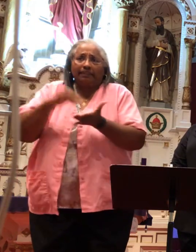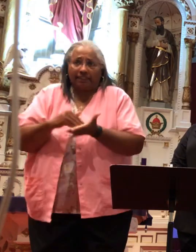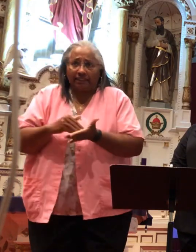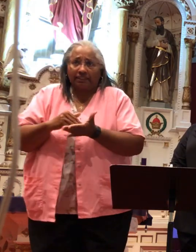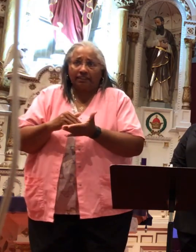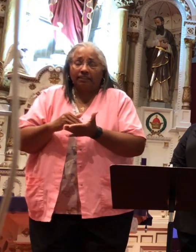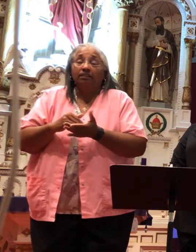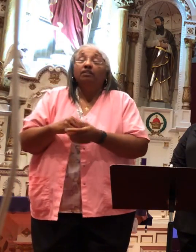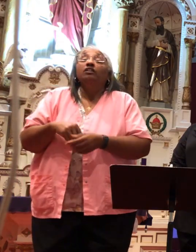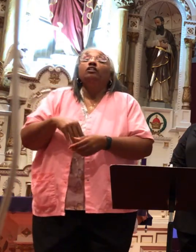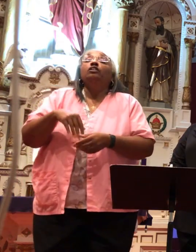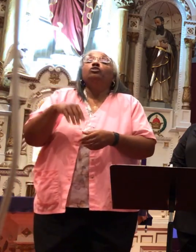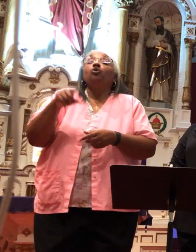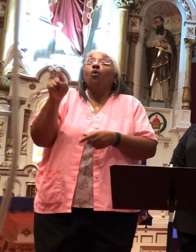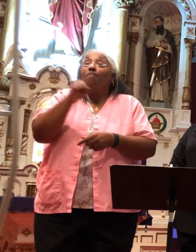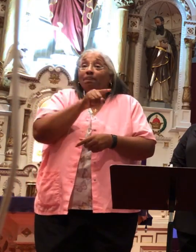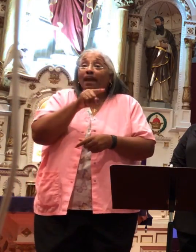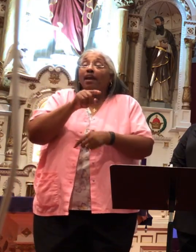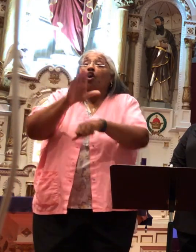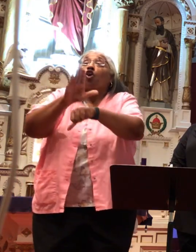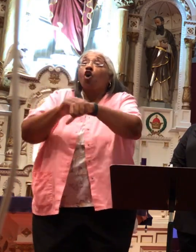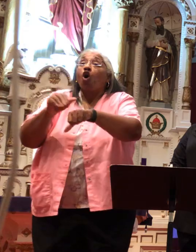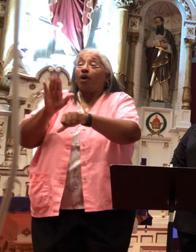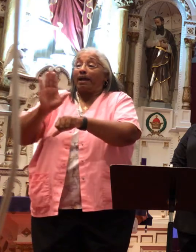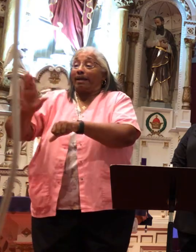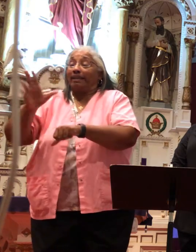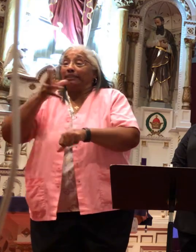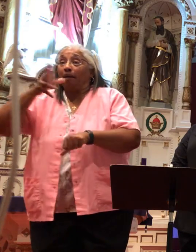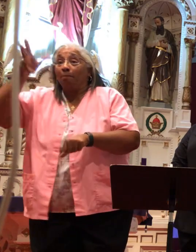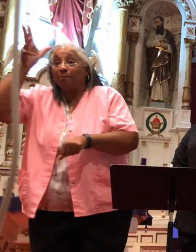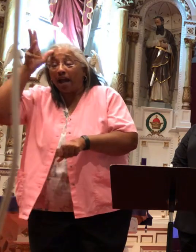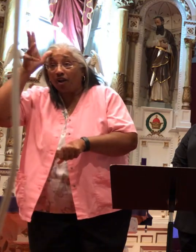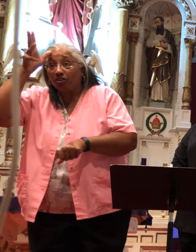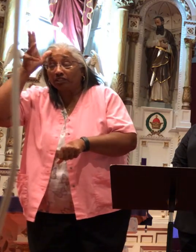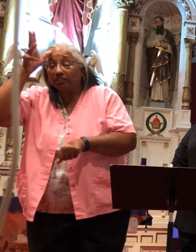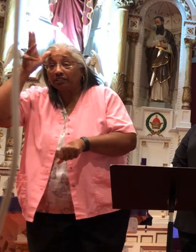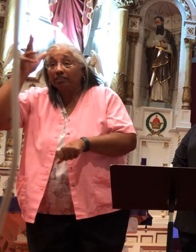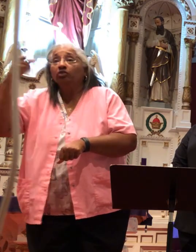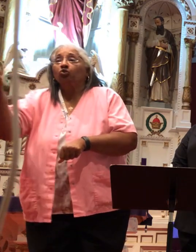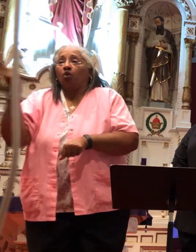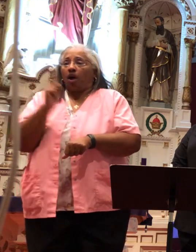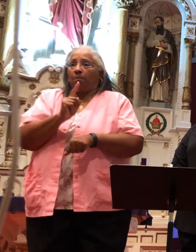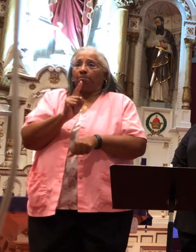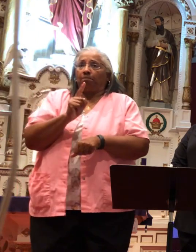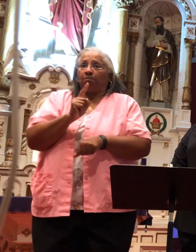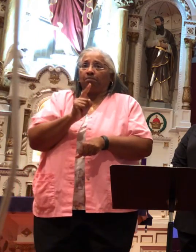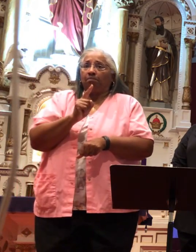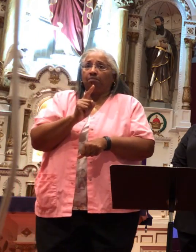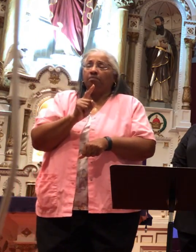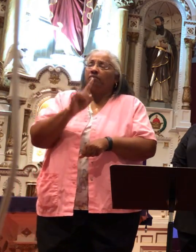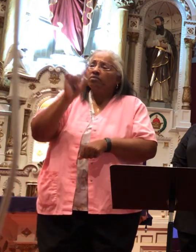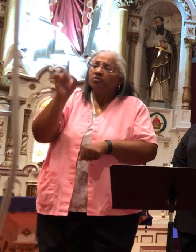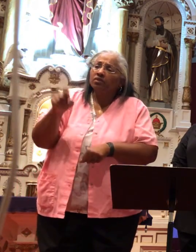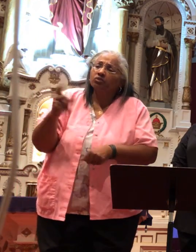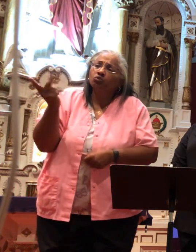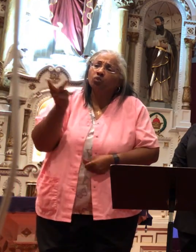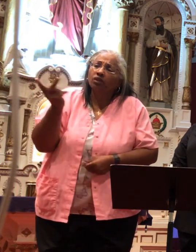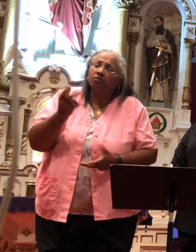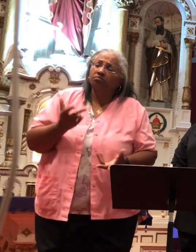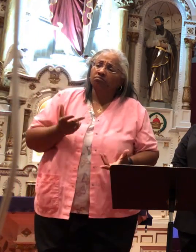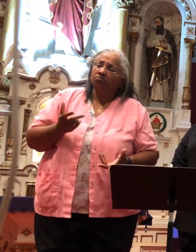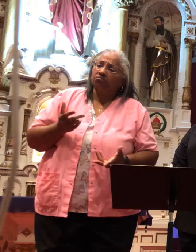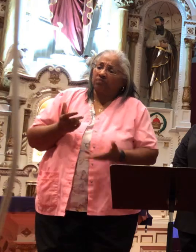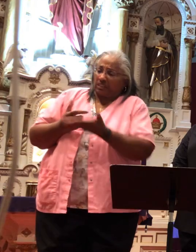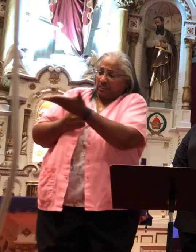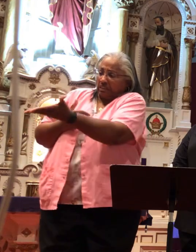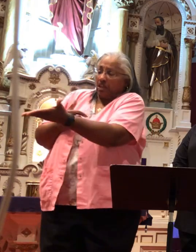the parents of the one who had gained his sight. They asked them, "Is this your son,